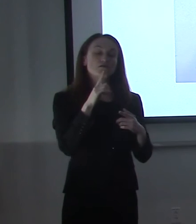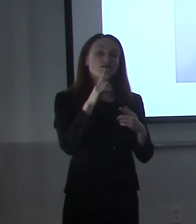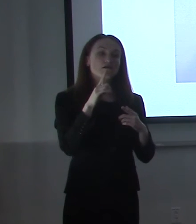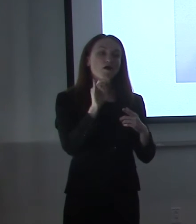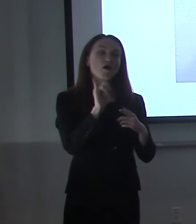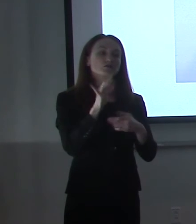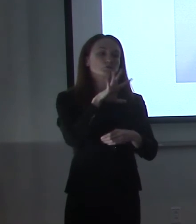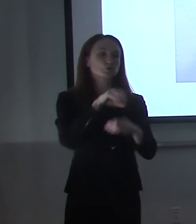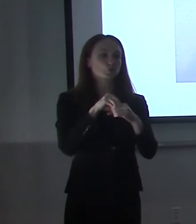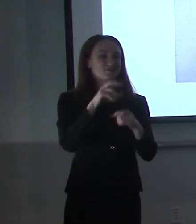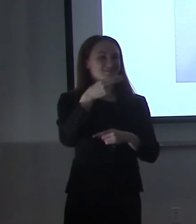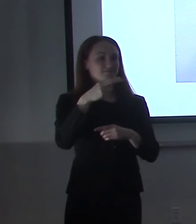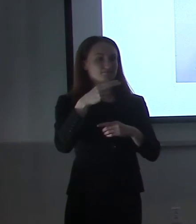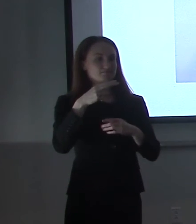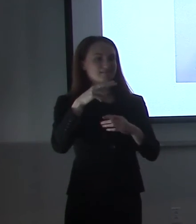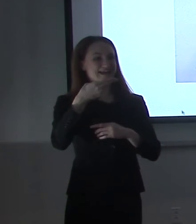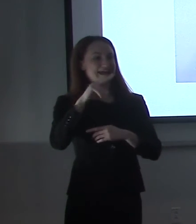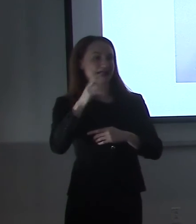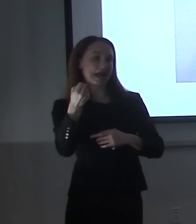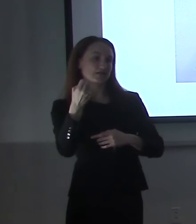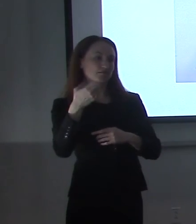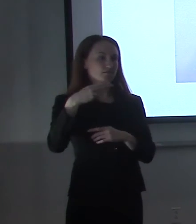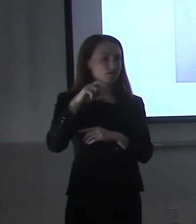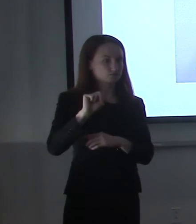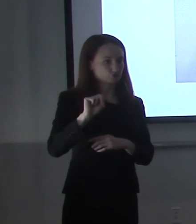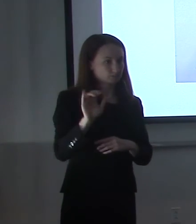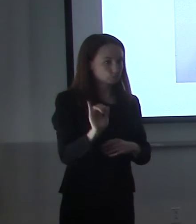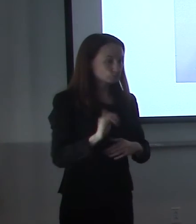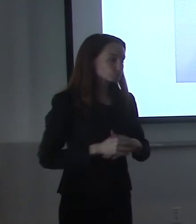a handling handshake.